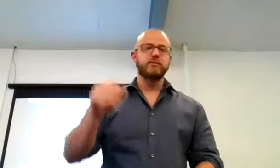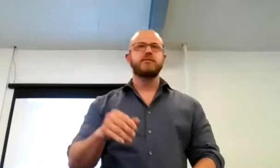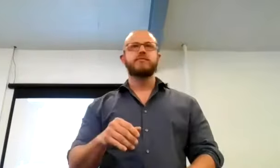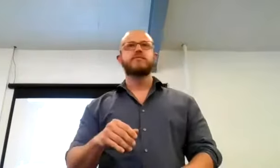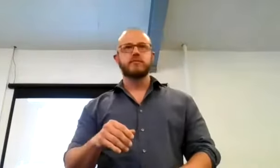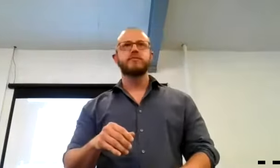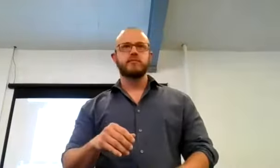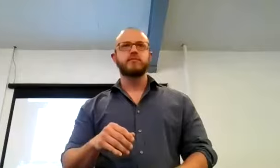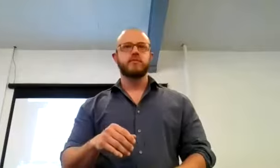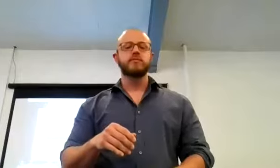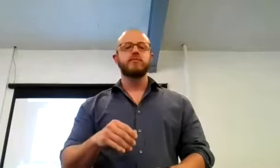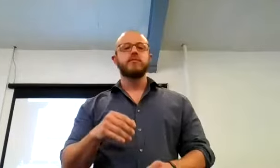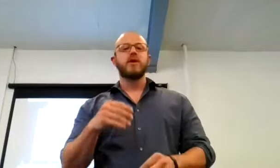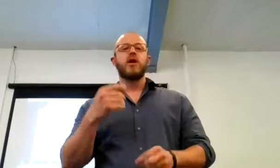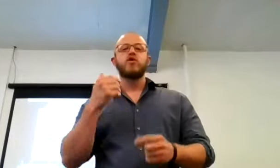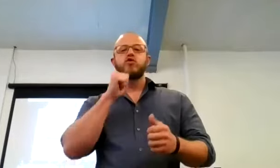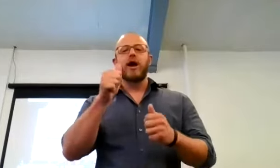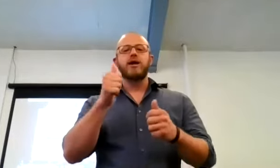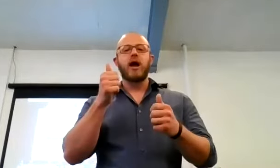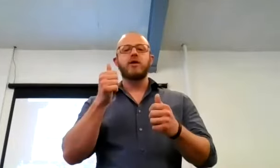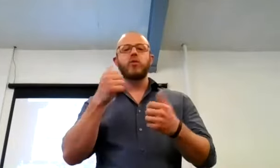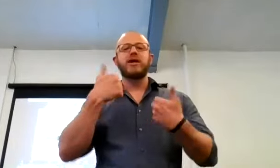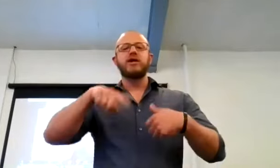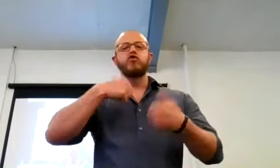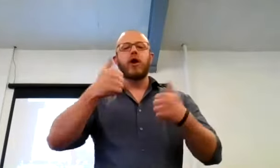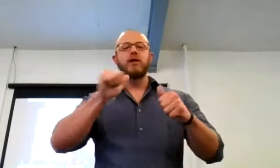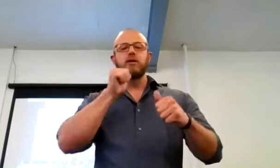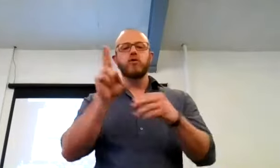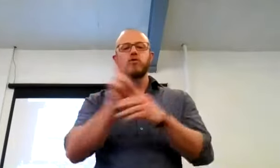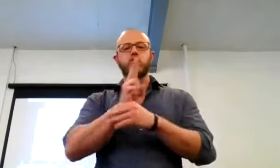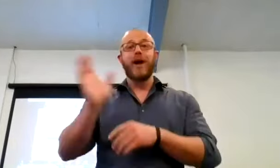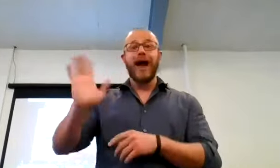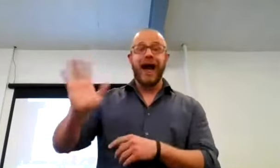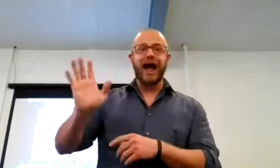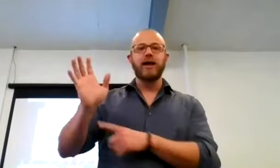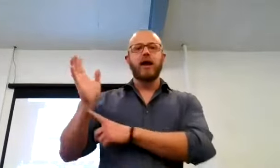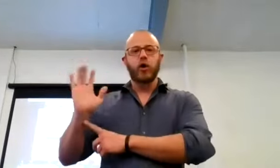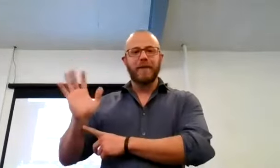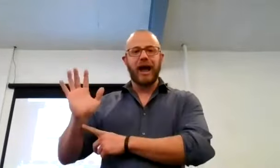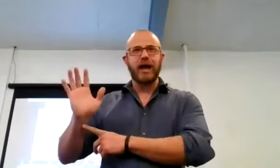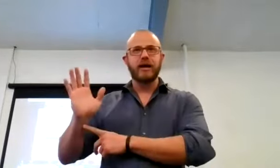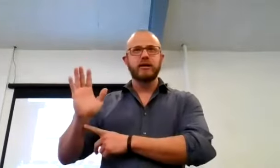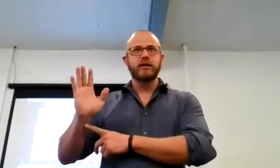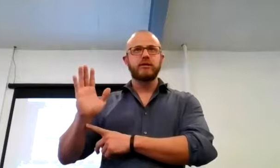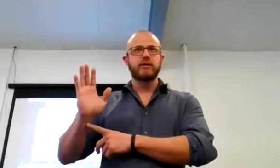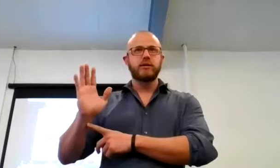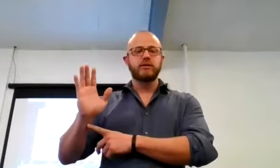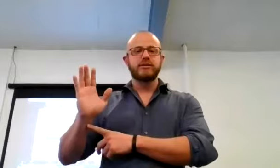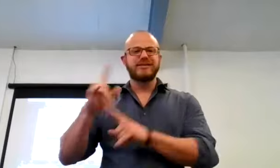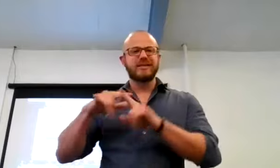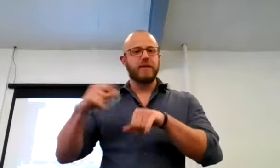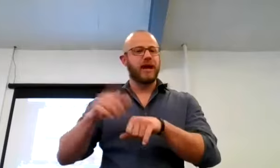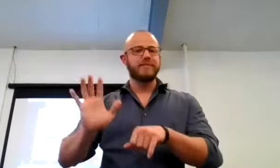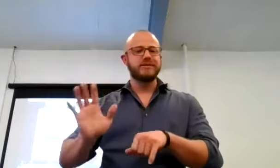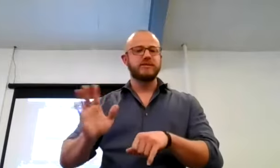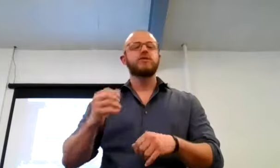bye-bye, you see I kind of did the waving in both of them. But we try not to use, you know, like the hi and bye as the same, you know, not